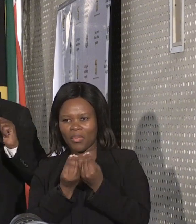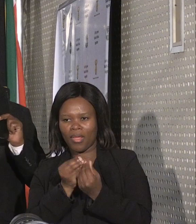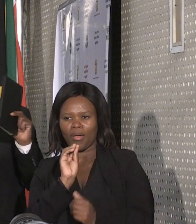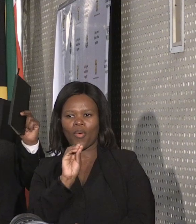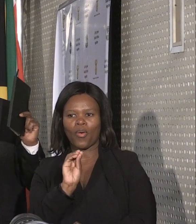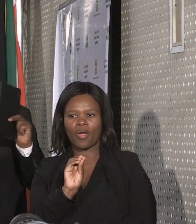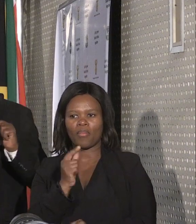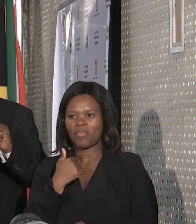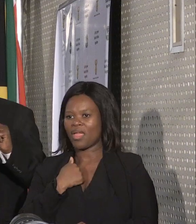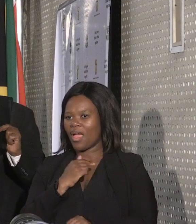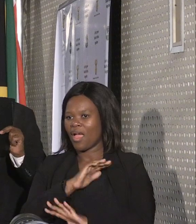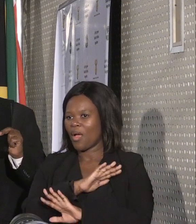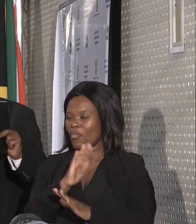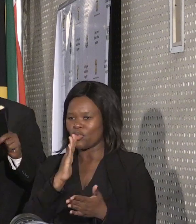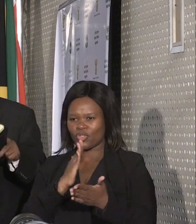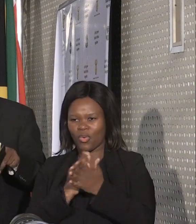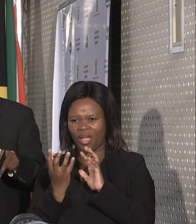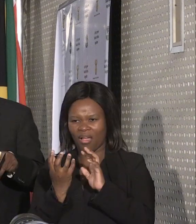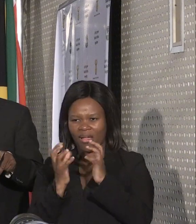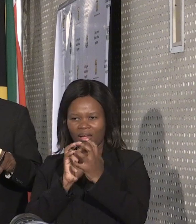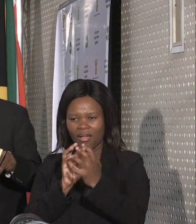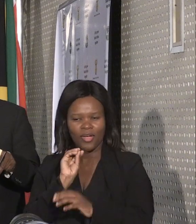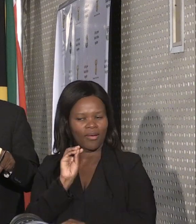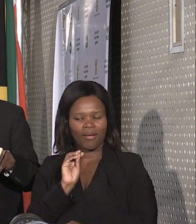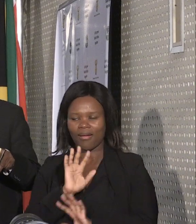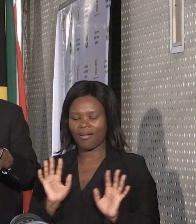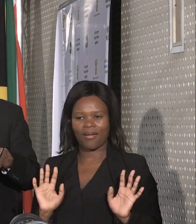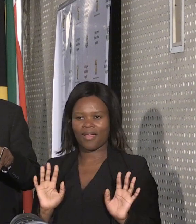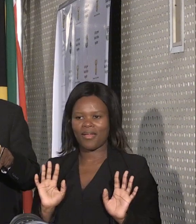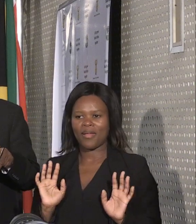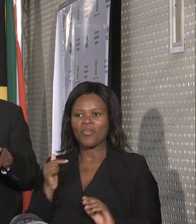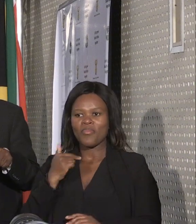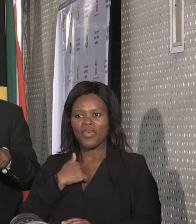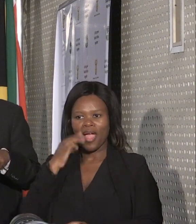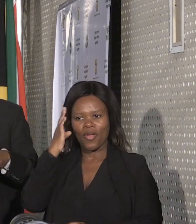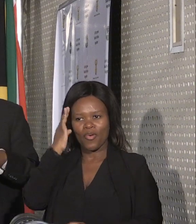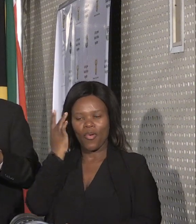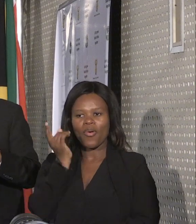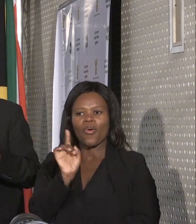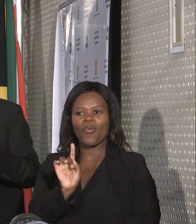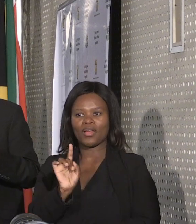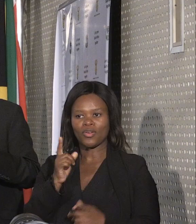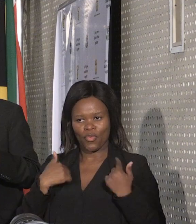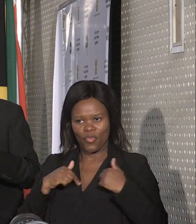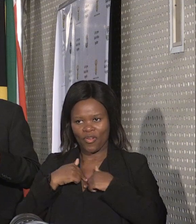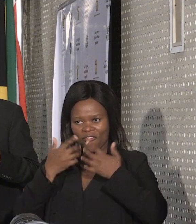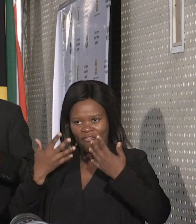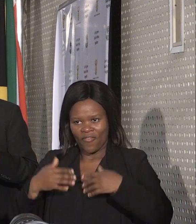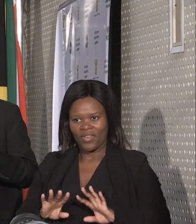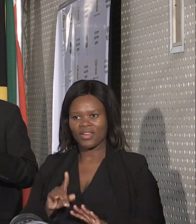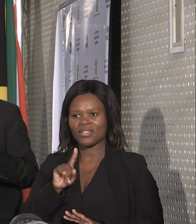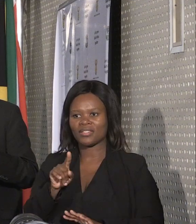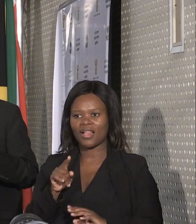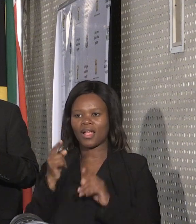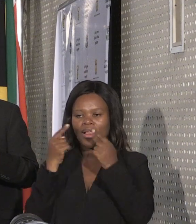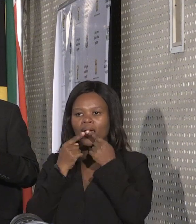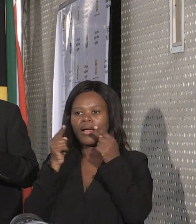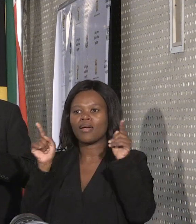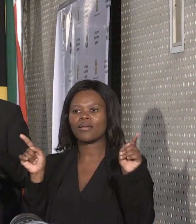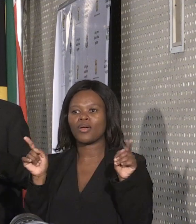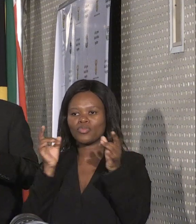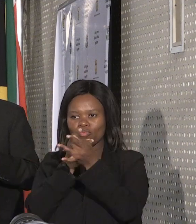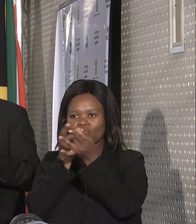I am not sure. I don't know. All I know is that in that regard, we have issued a statement. I'm sure some of you must have got